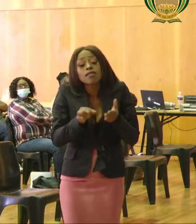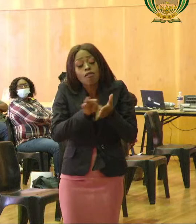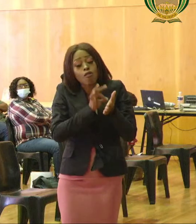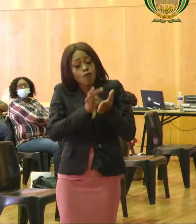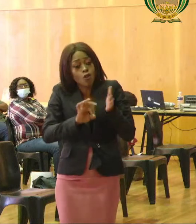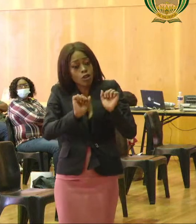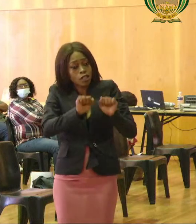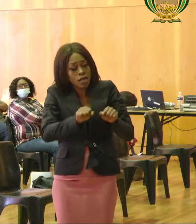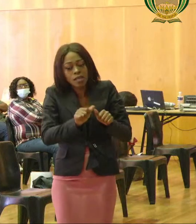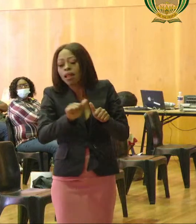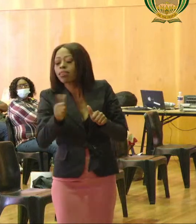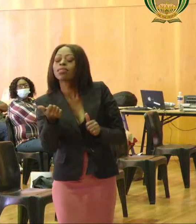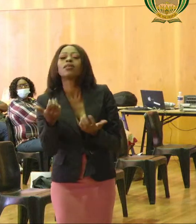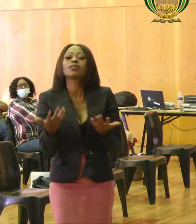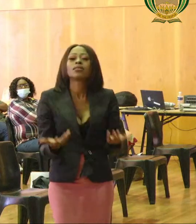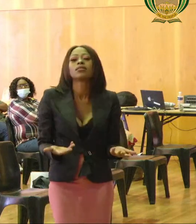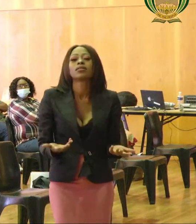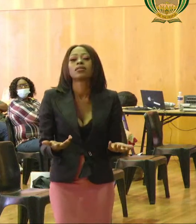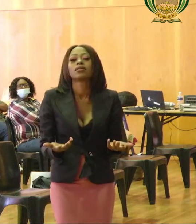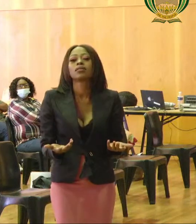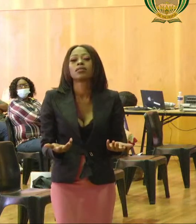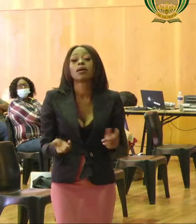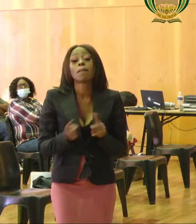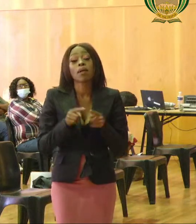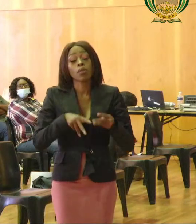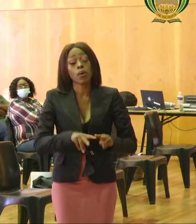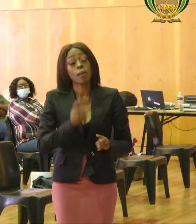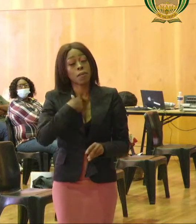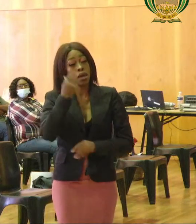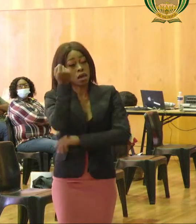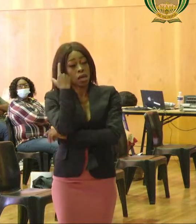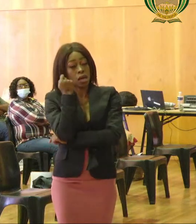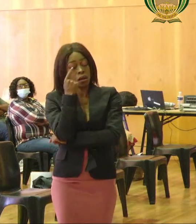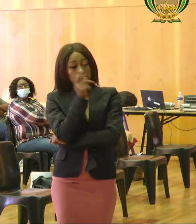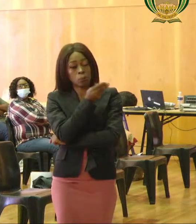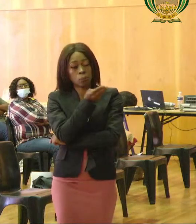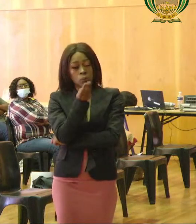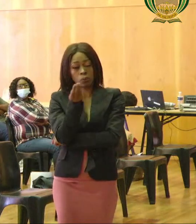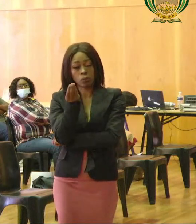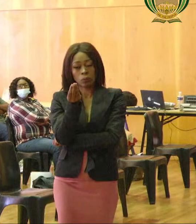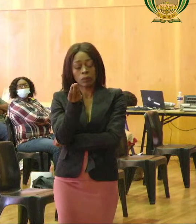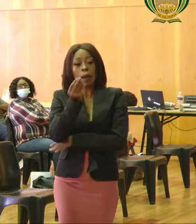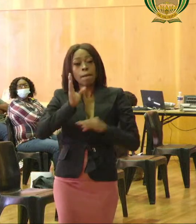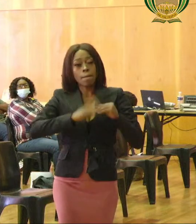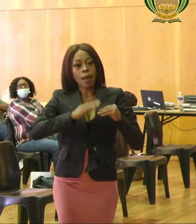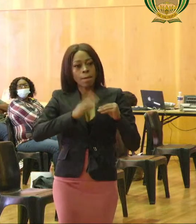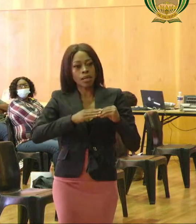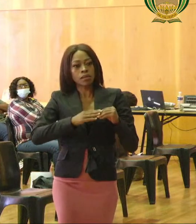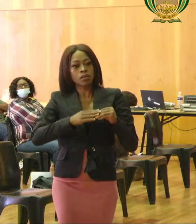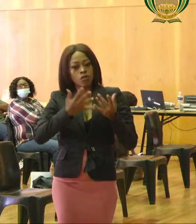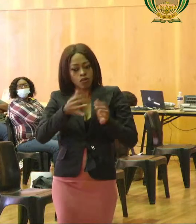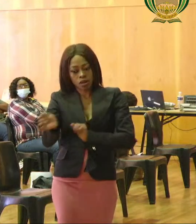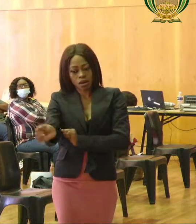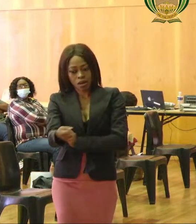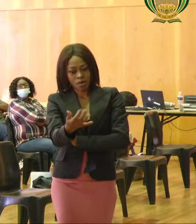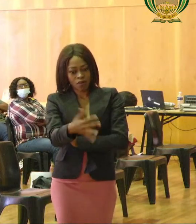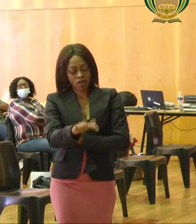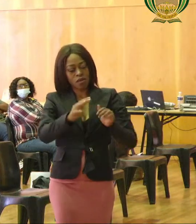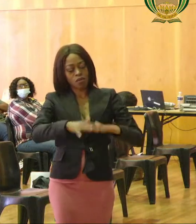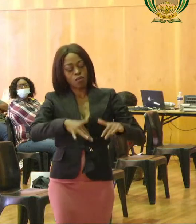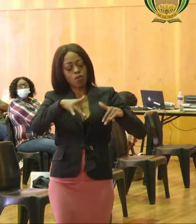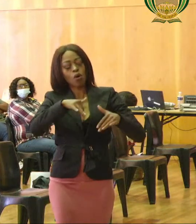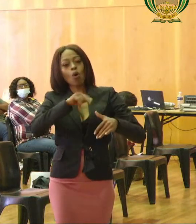nisinivotele nithini na. Kodwa nge-understanding yam endinayo akhona amalungu adeployiweyo epalamente